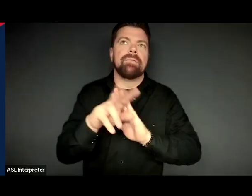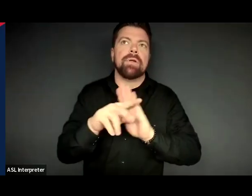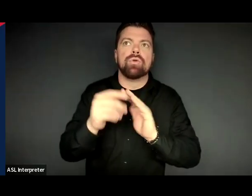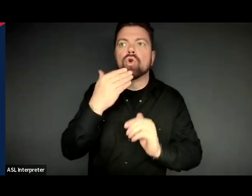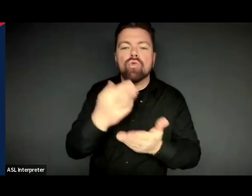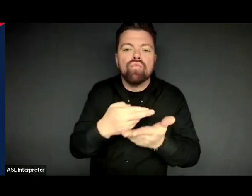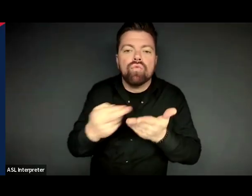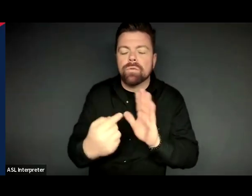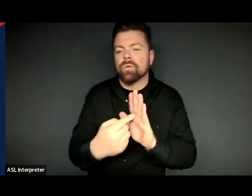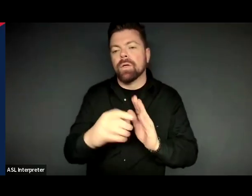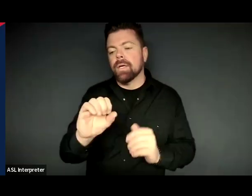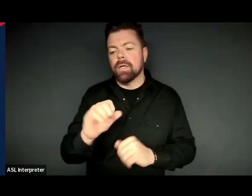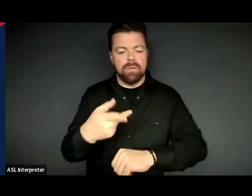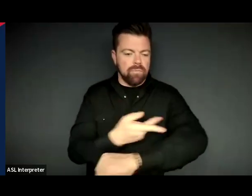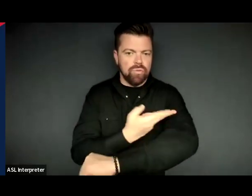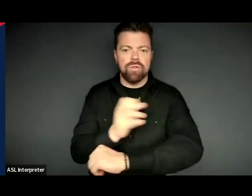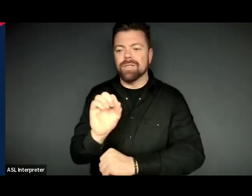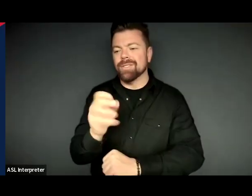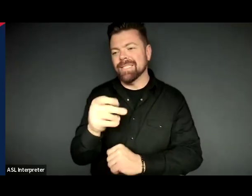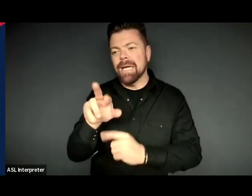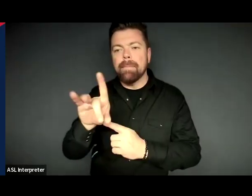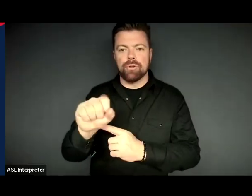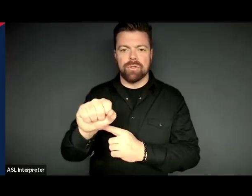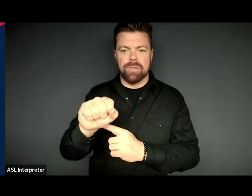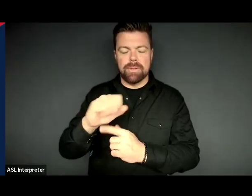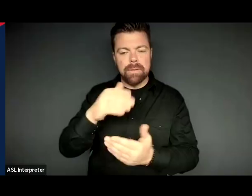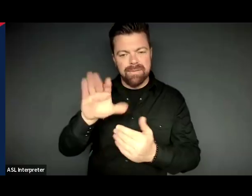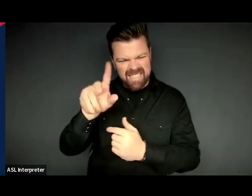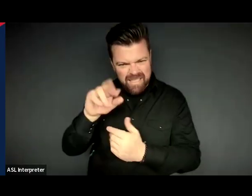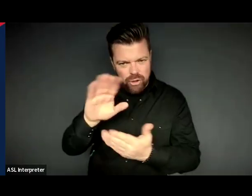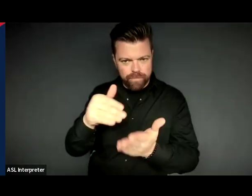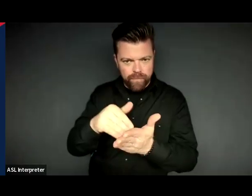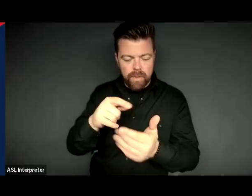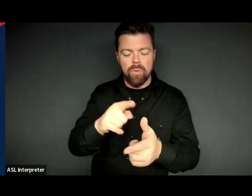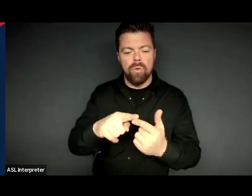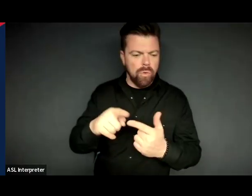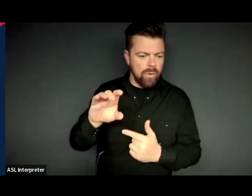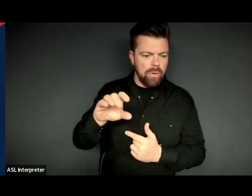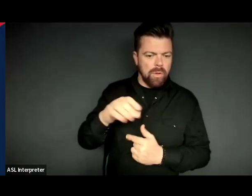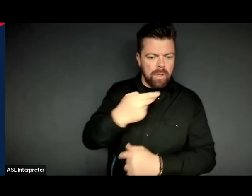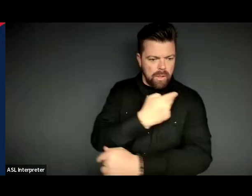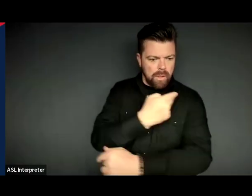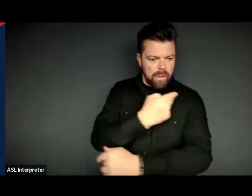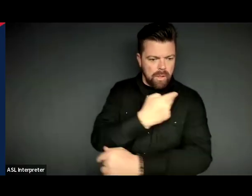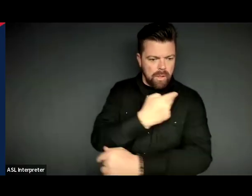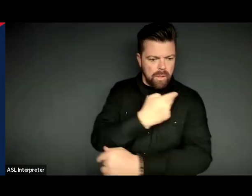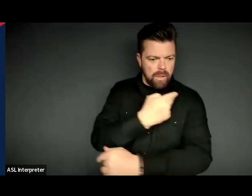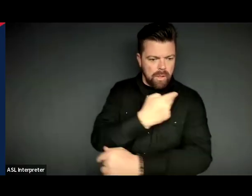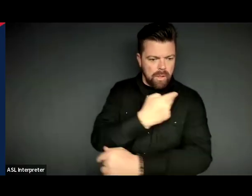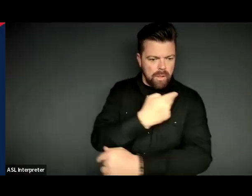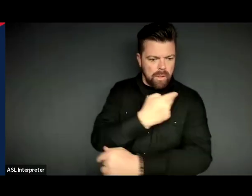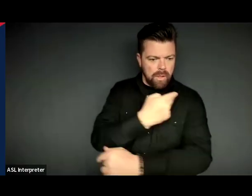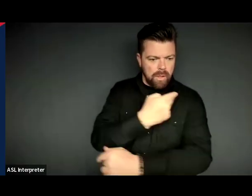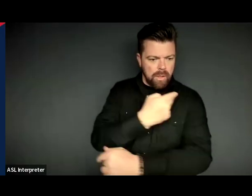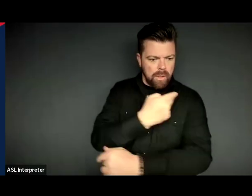place like Shepherd Center or Craig Hospital. You can go online. They have videos of how to